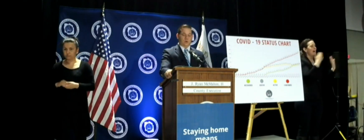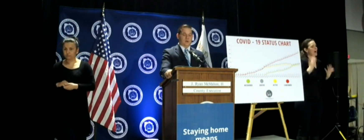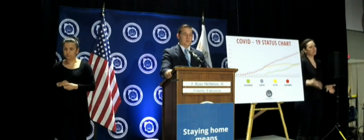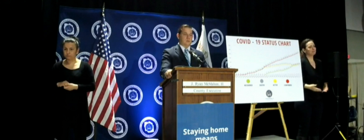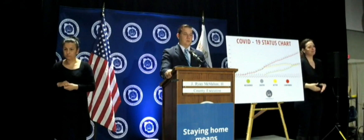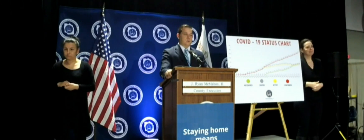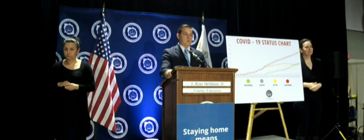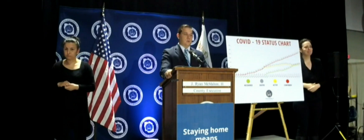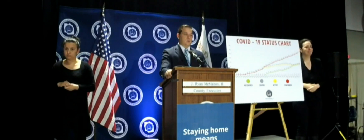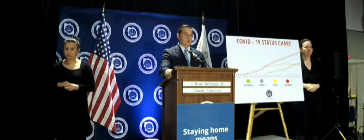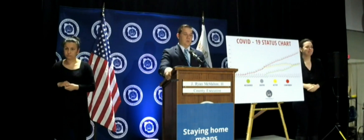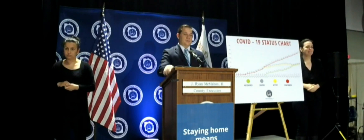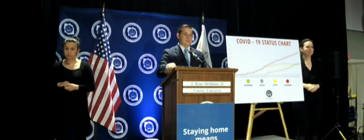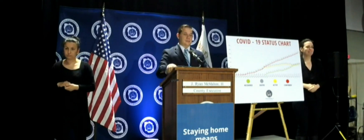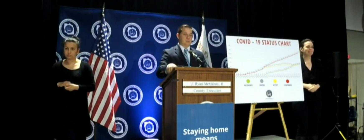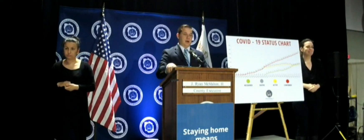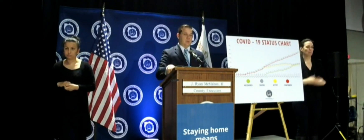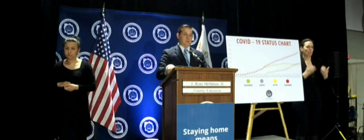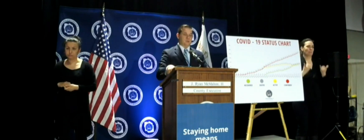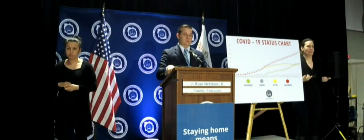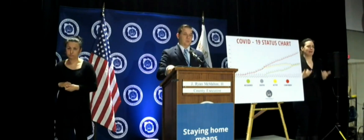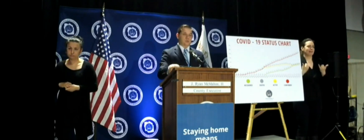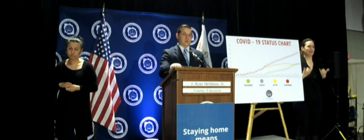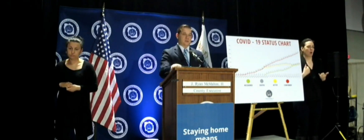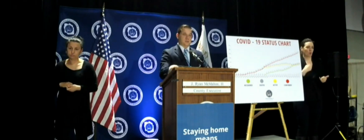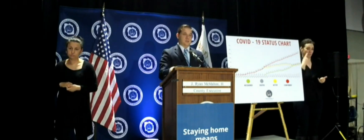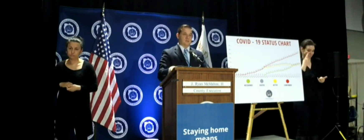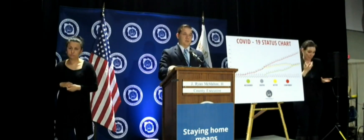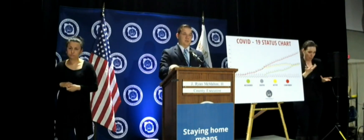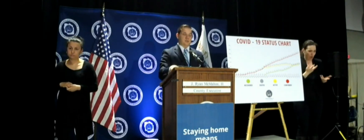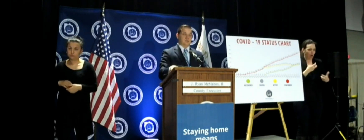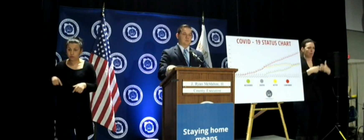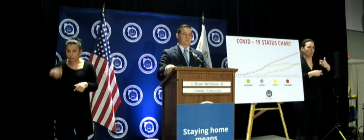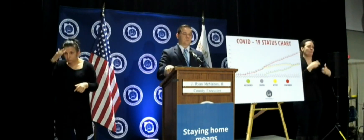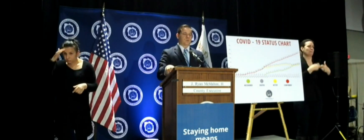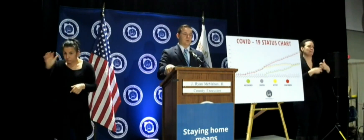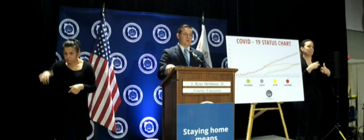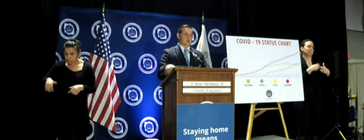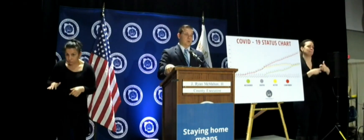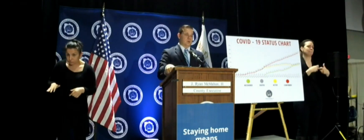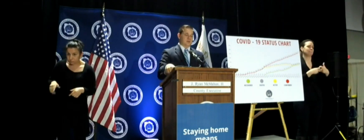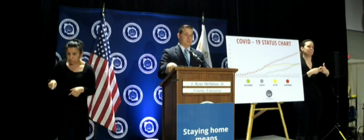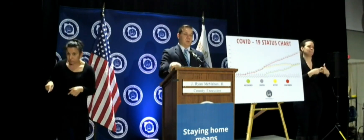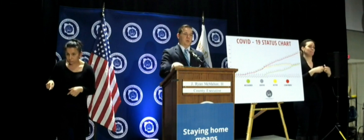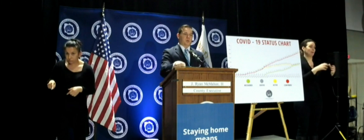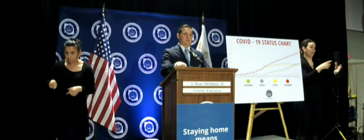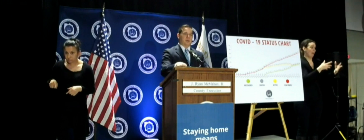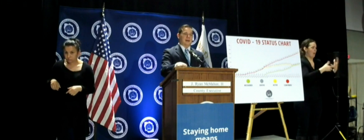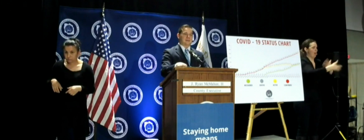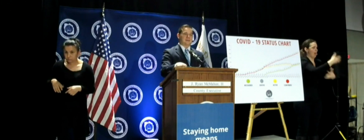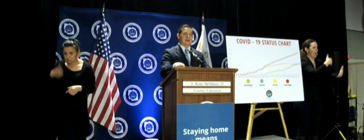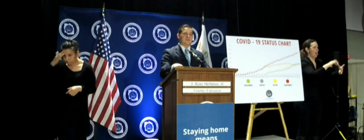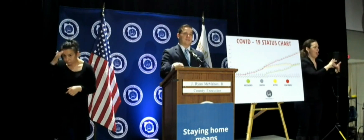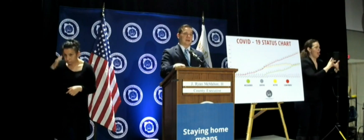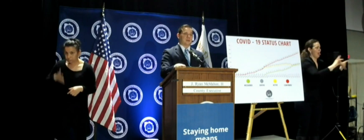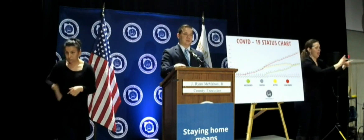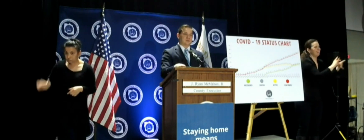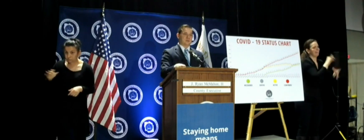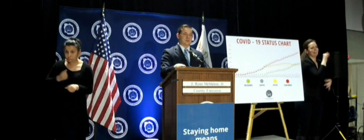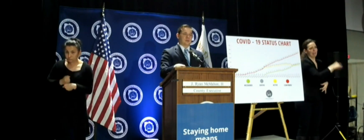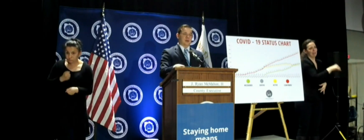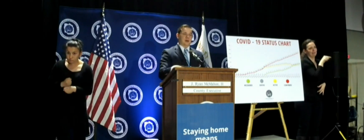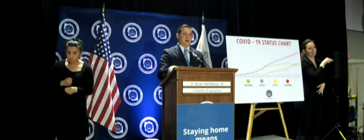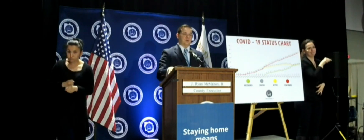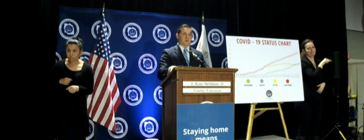where we see problems, when we start to see these affiliations, does a public response, is that